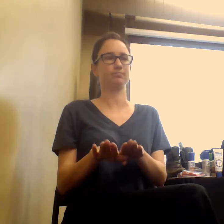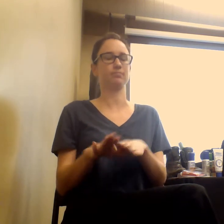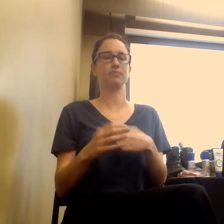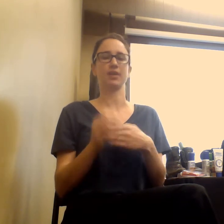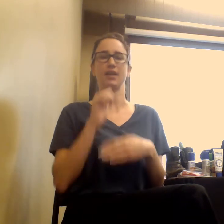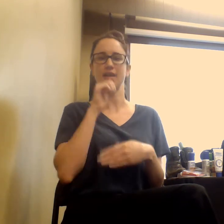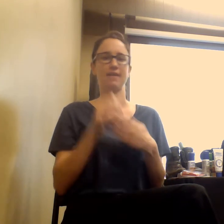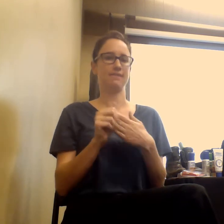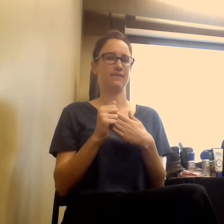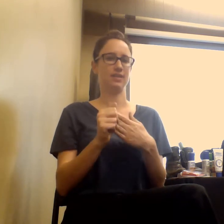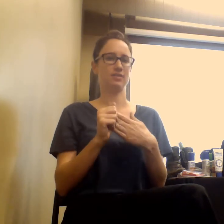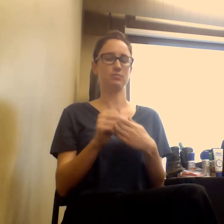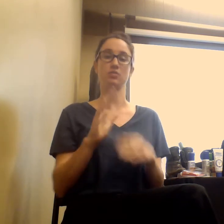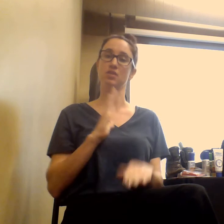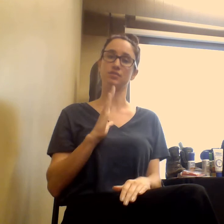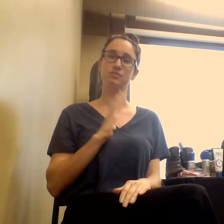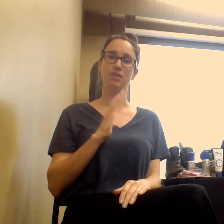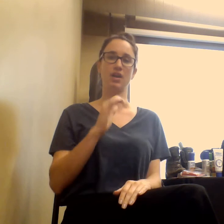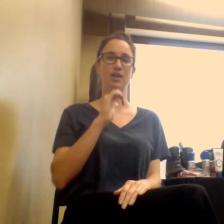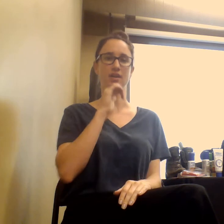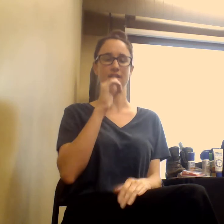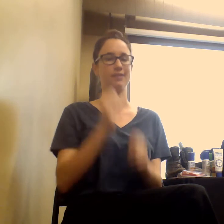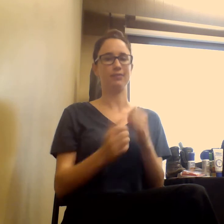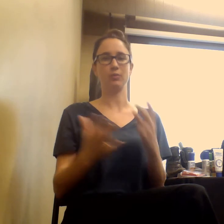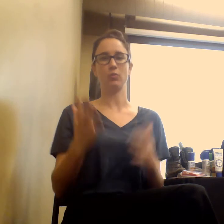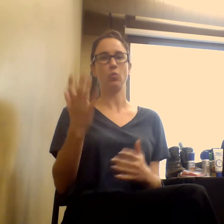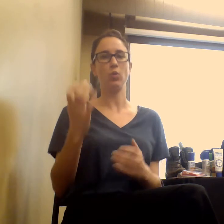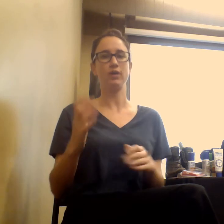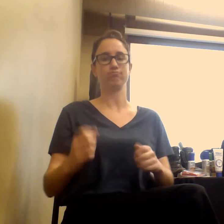everybody is used to a real stiff boot.